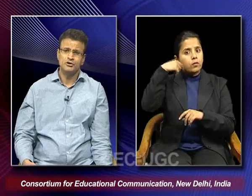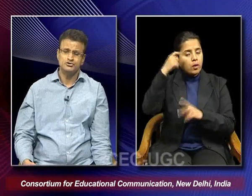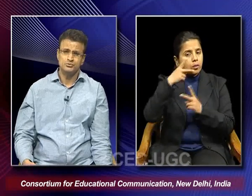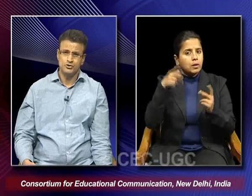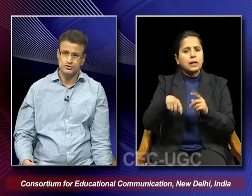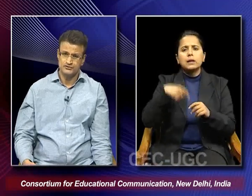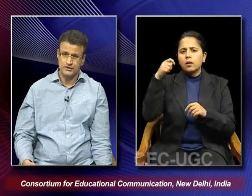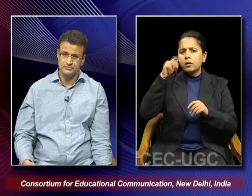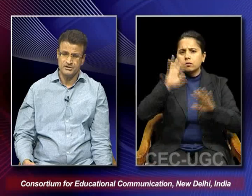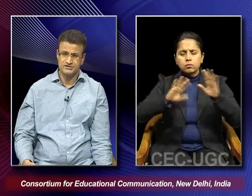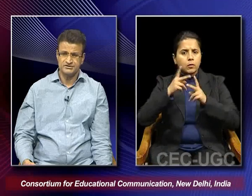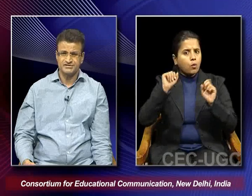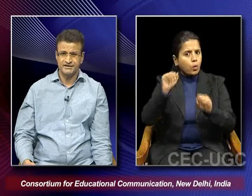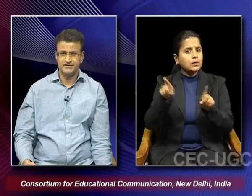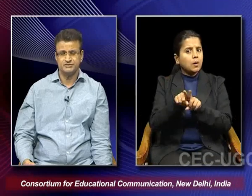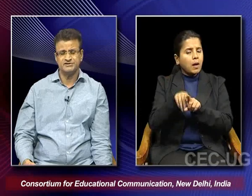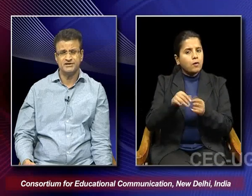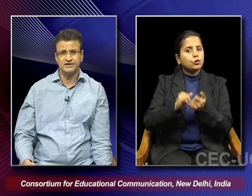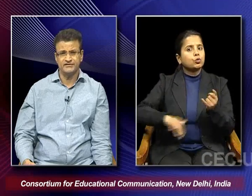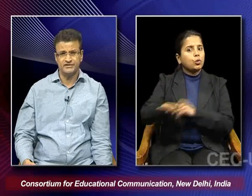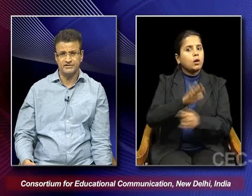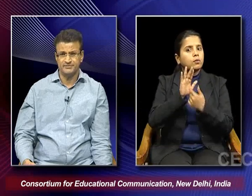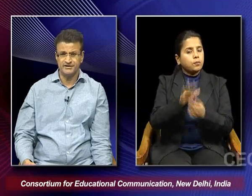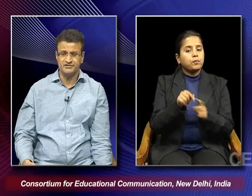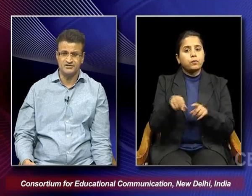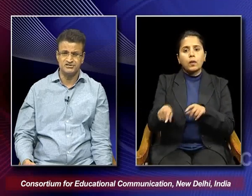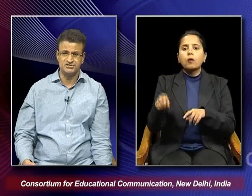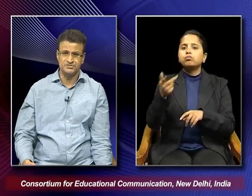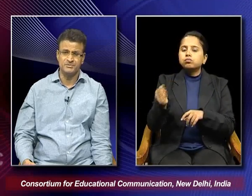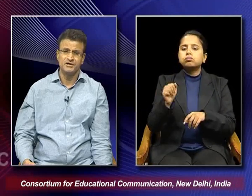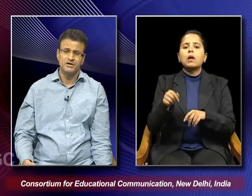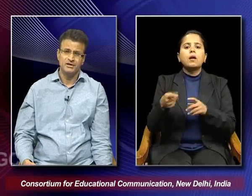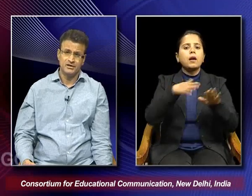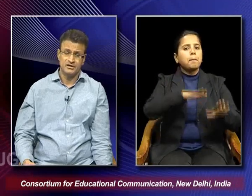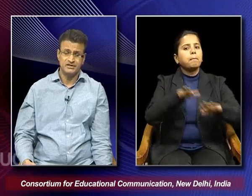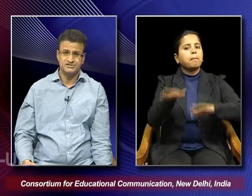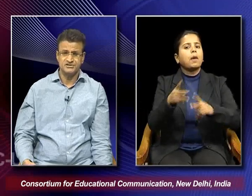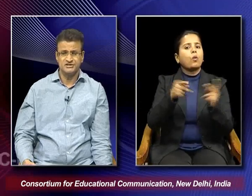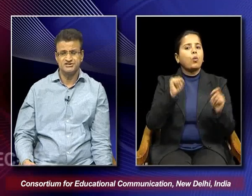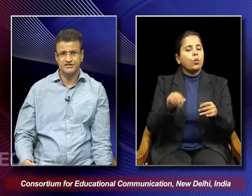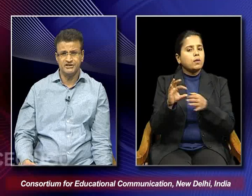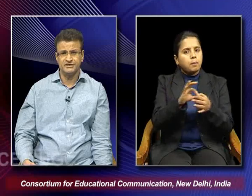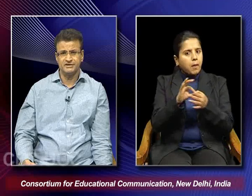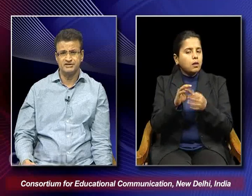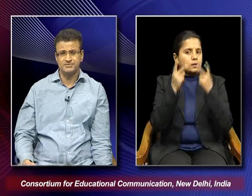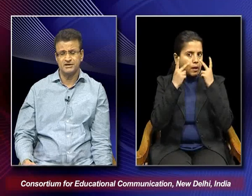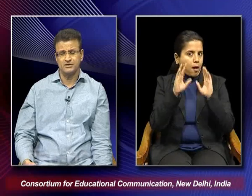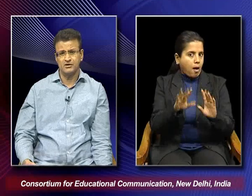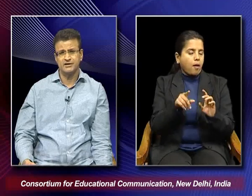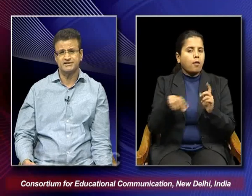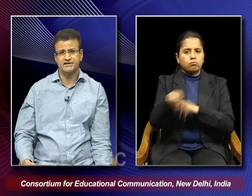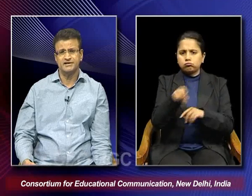cinema also borrows from the society. So this kind of an interdependent relationship is generally seen in this